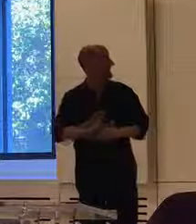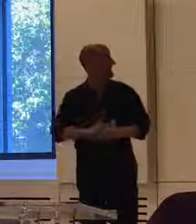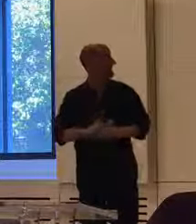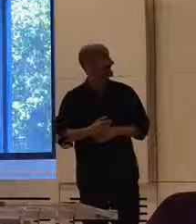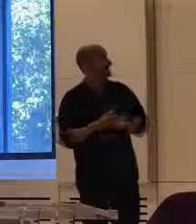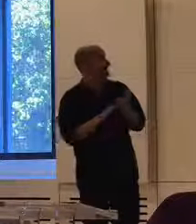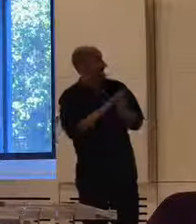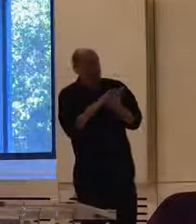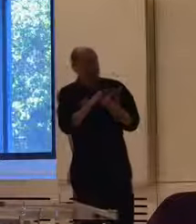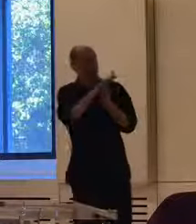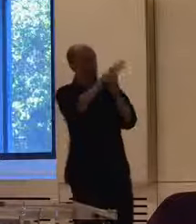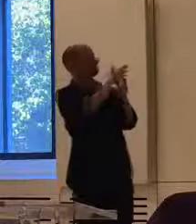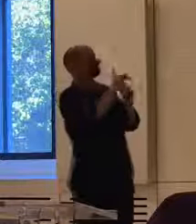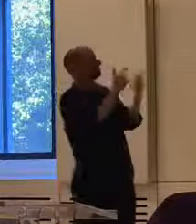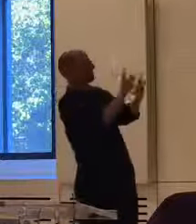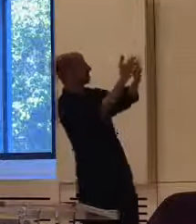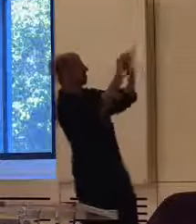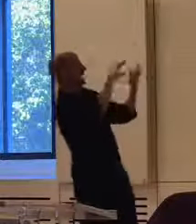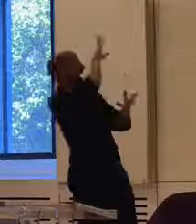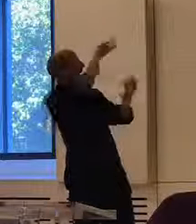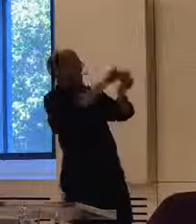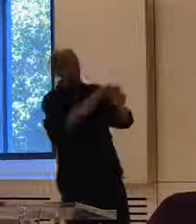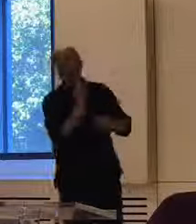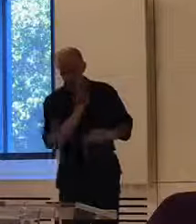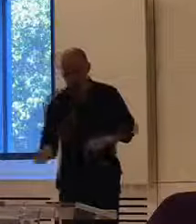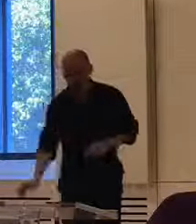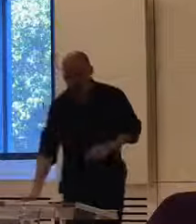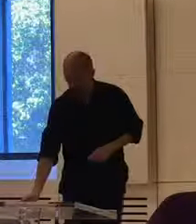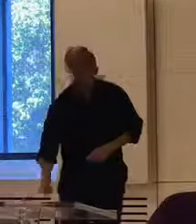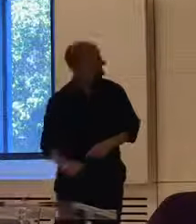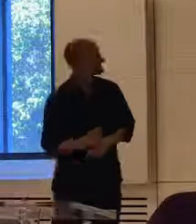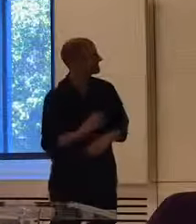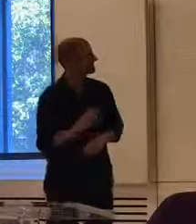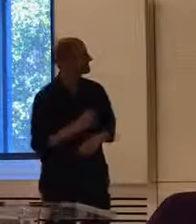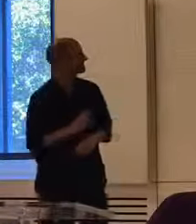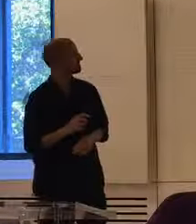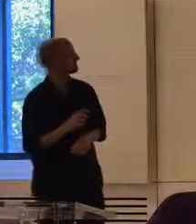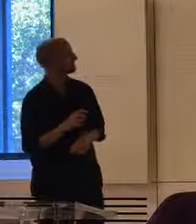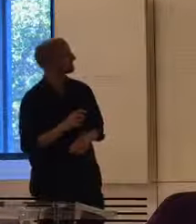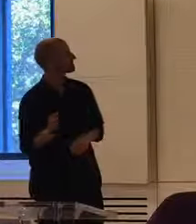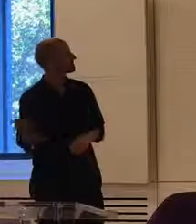18 more people from education. So all of that, all of those figures,